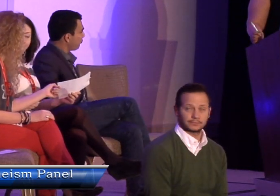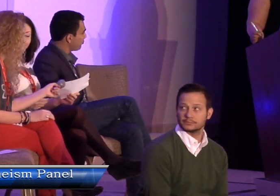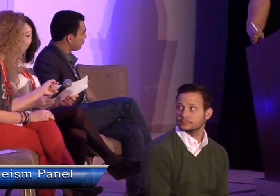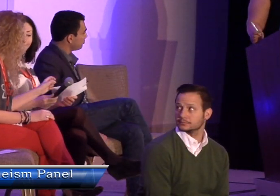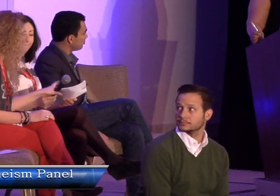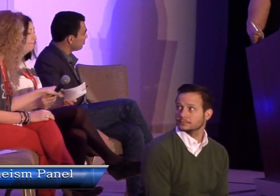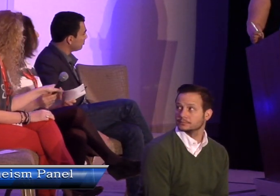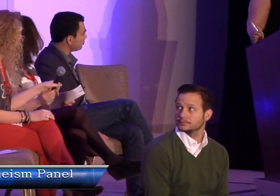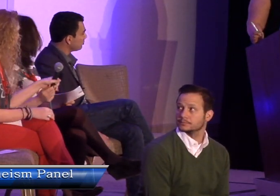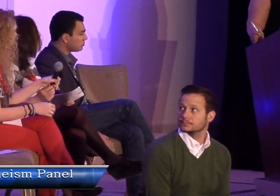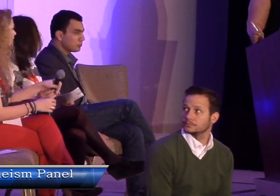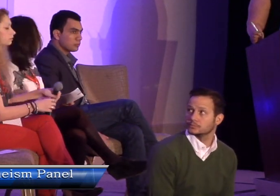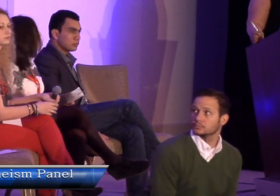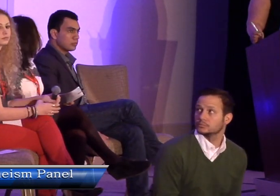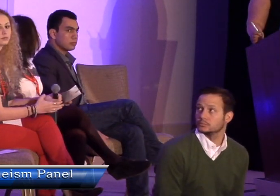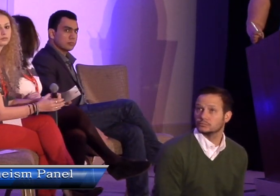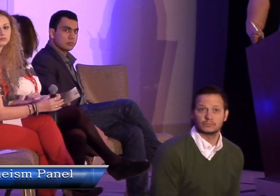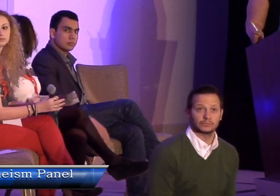Am I causing that feedback?